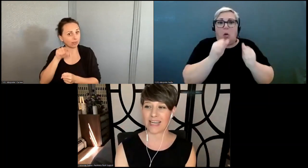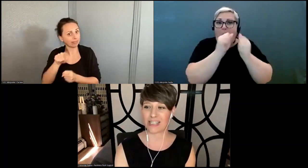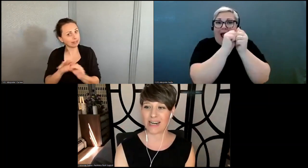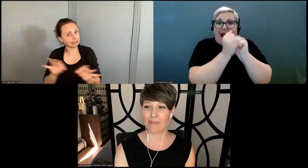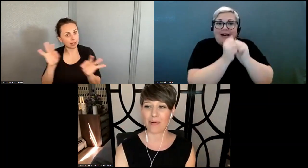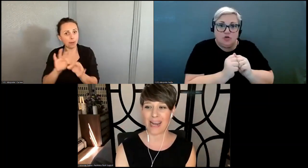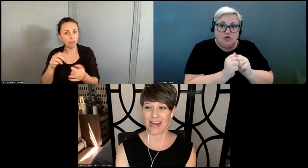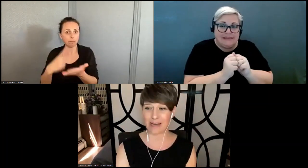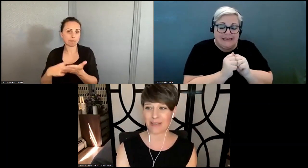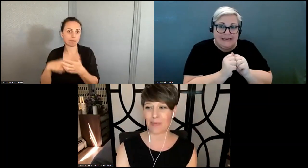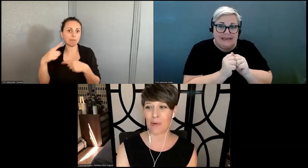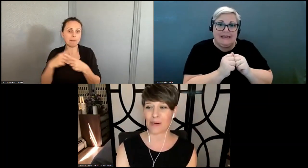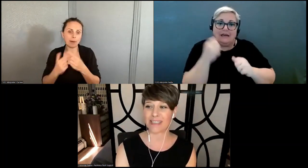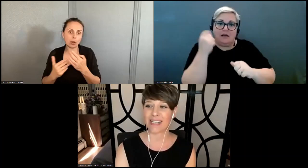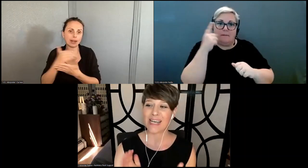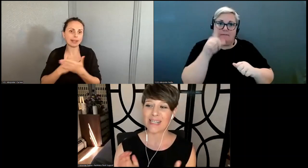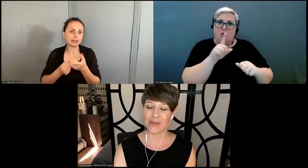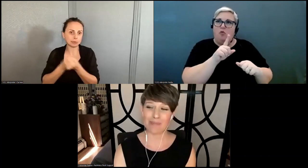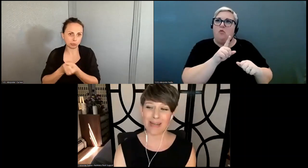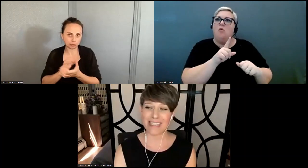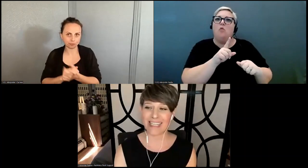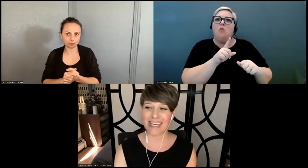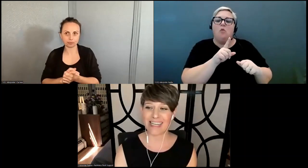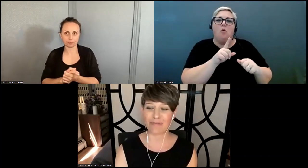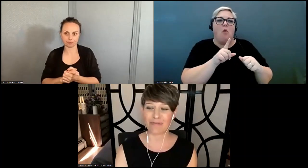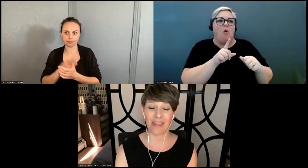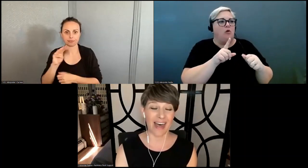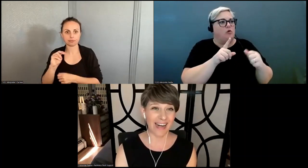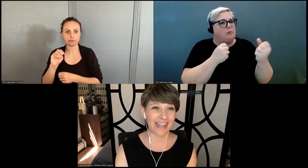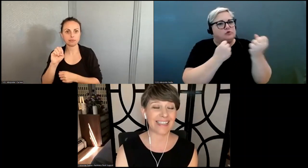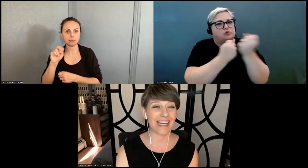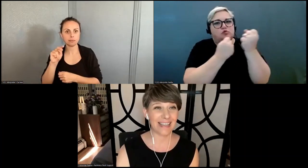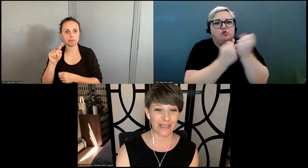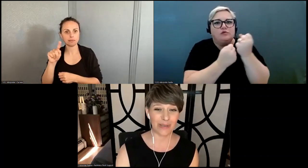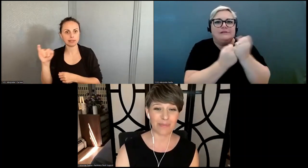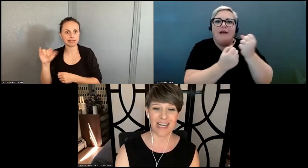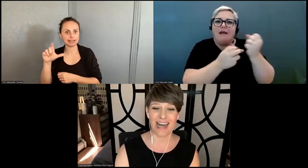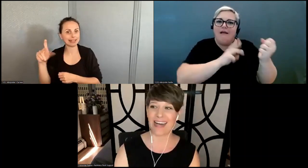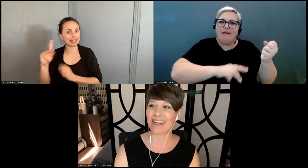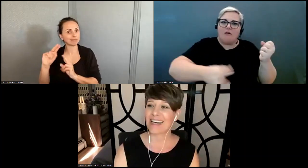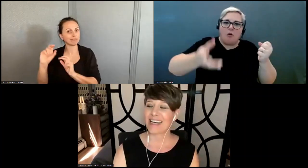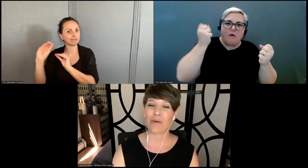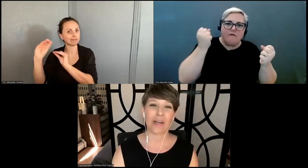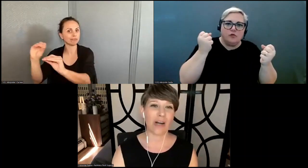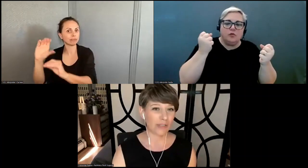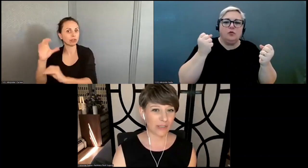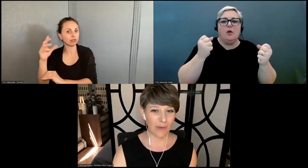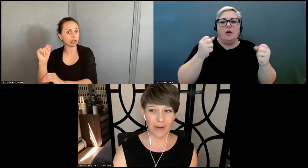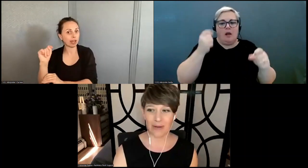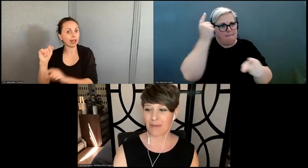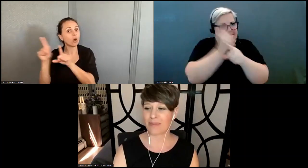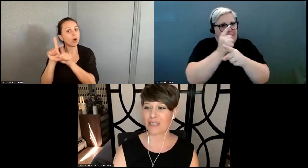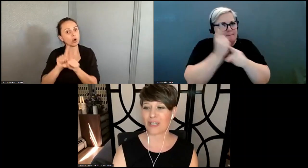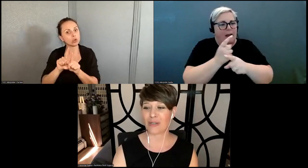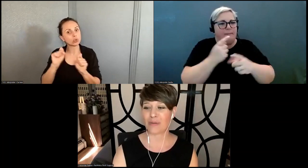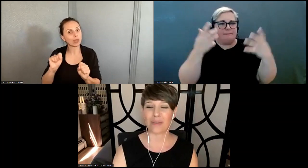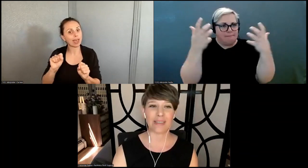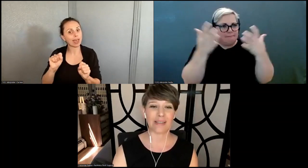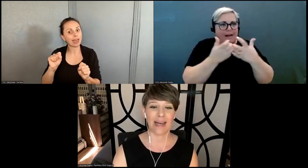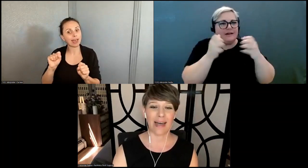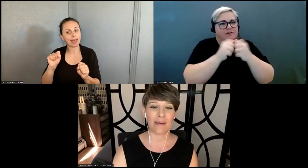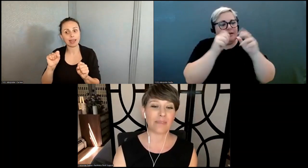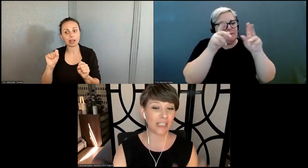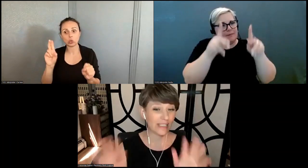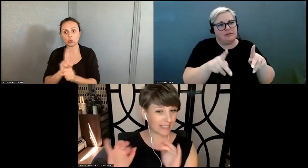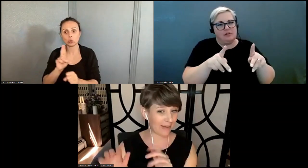important discussion about income supports. So the Menti link for that is in the Zoom chat. You could also welcome to